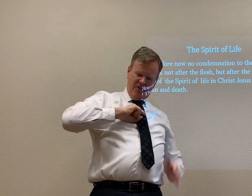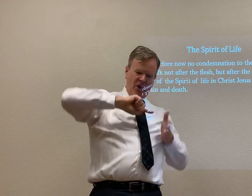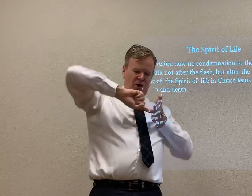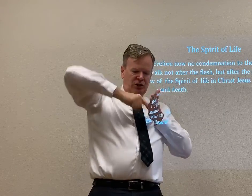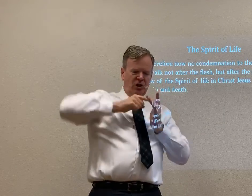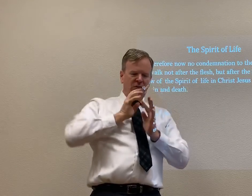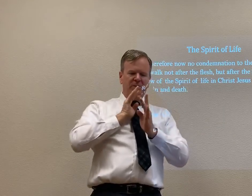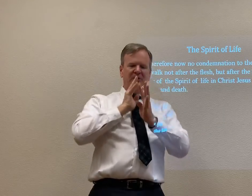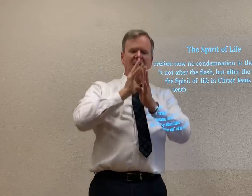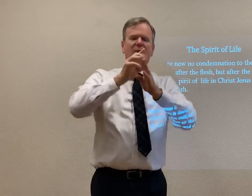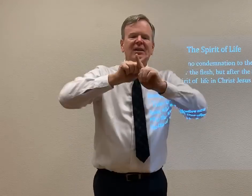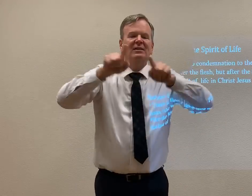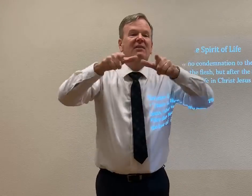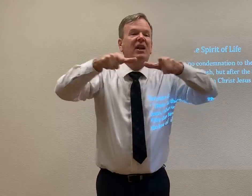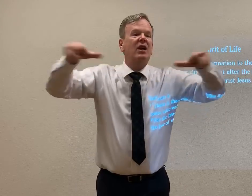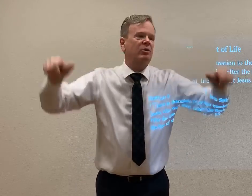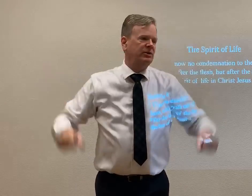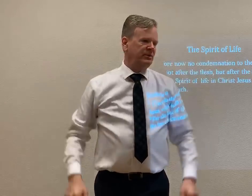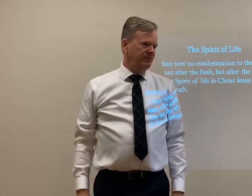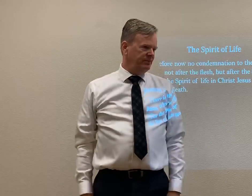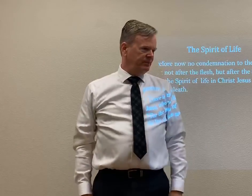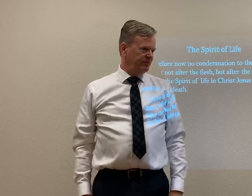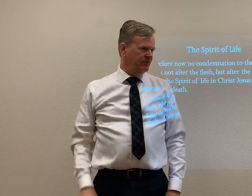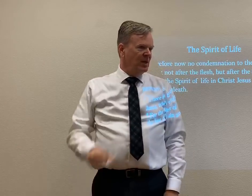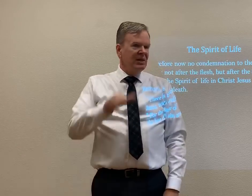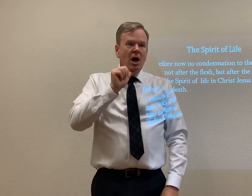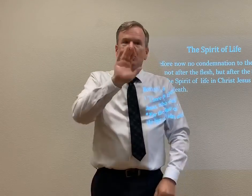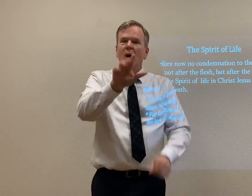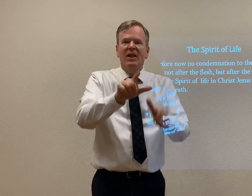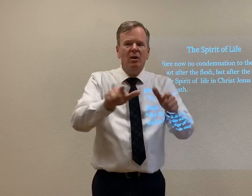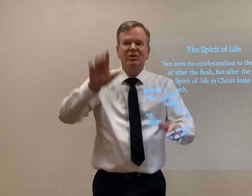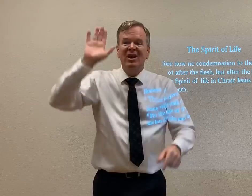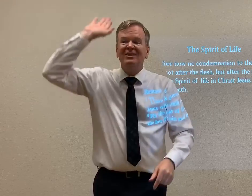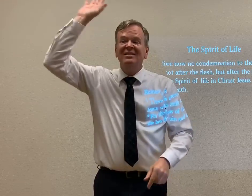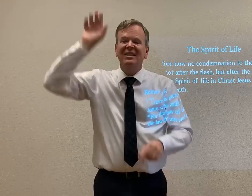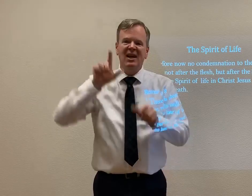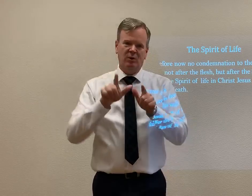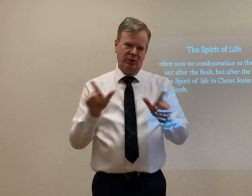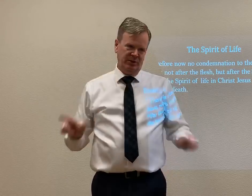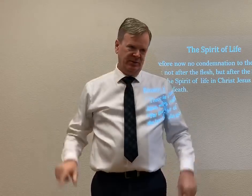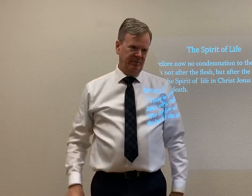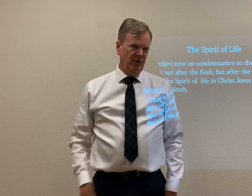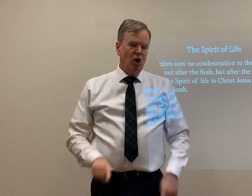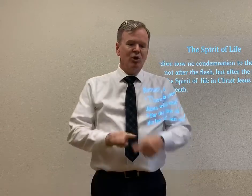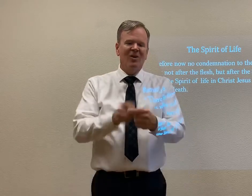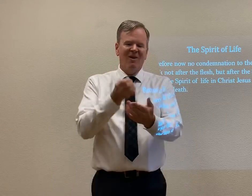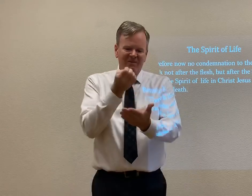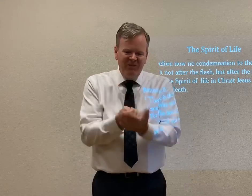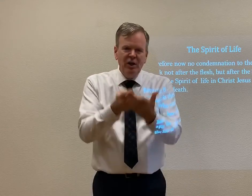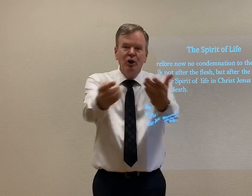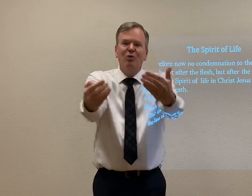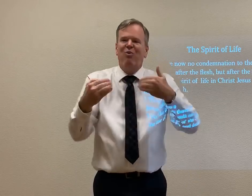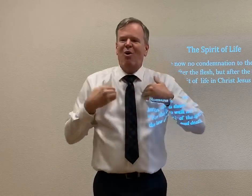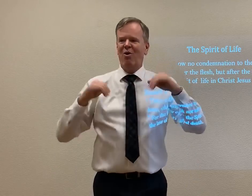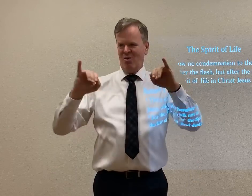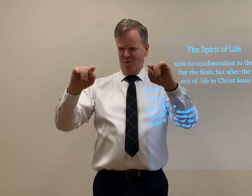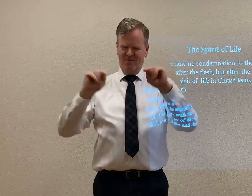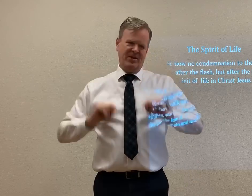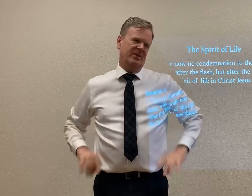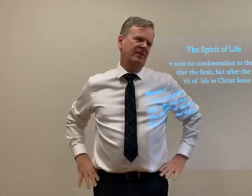Ghost, speaking in other tongues as evidence, right? And it's not your language, it's a heavenly language, which shows evidence that